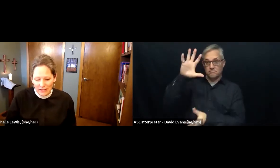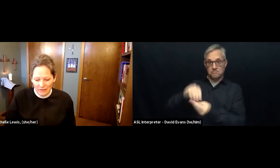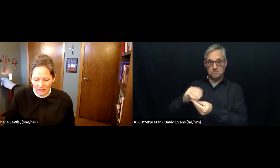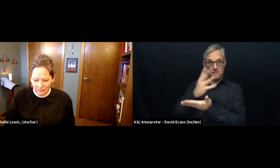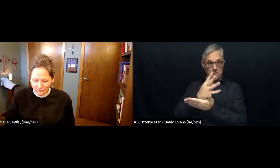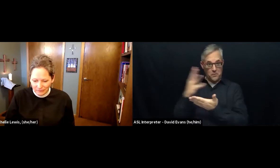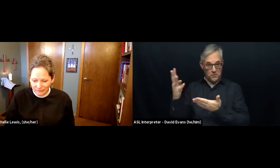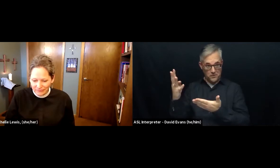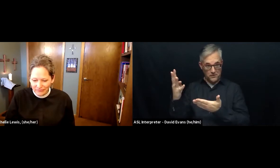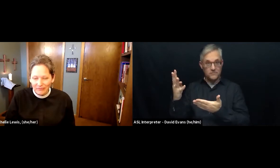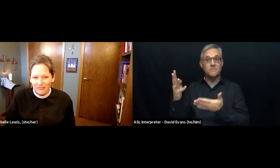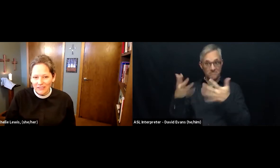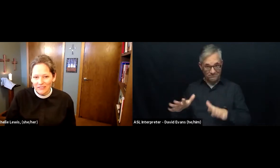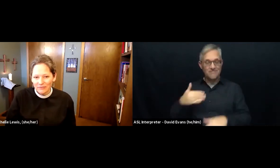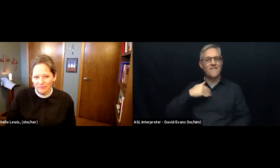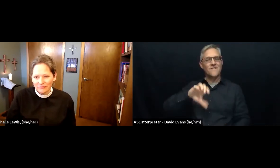Christmas Eve.